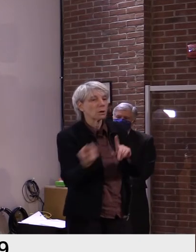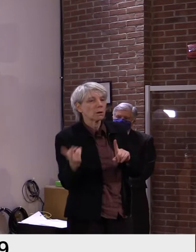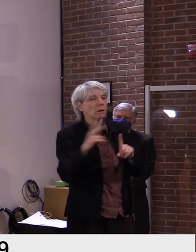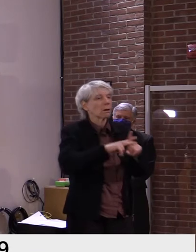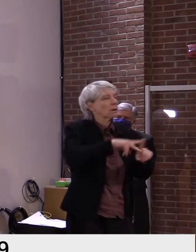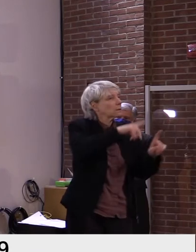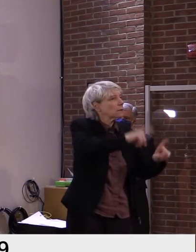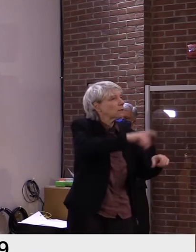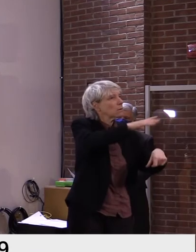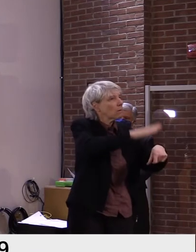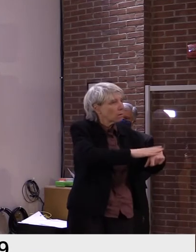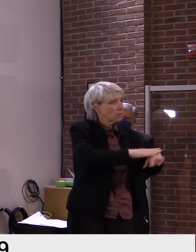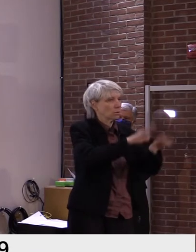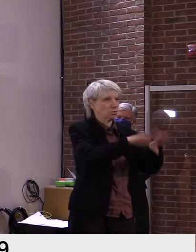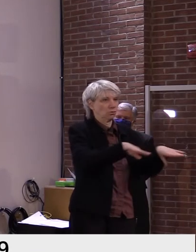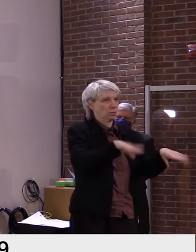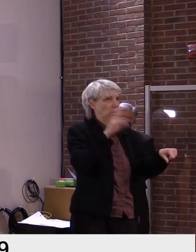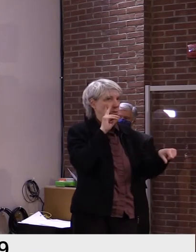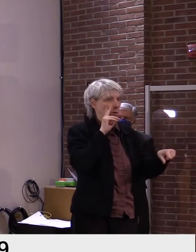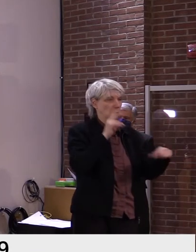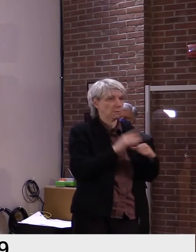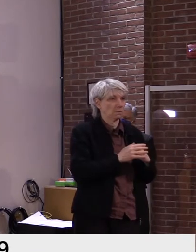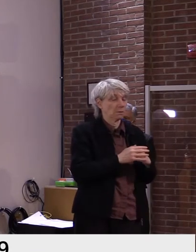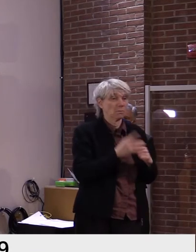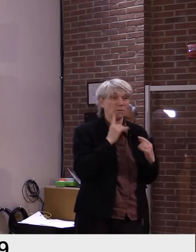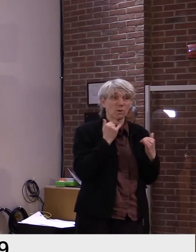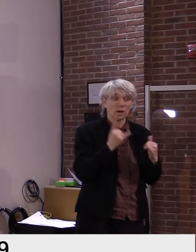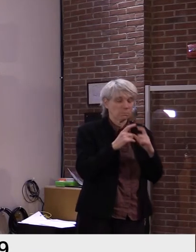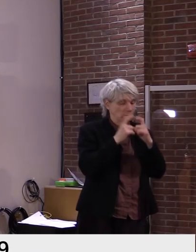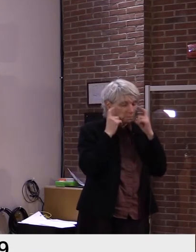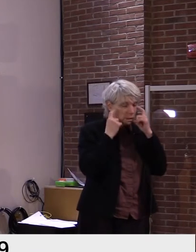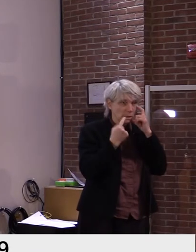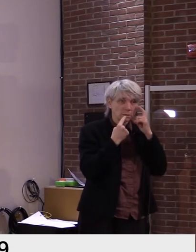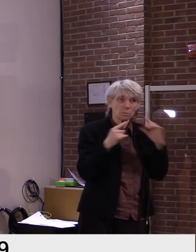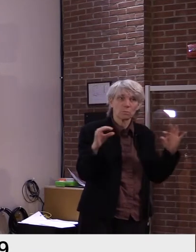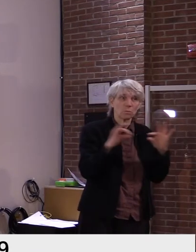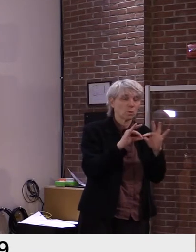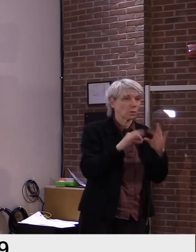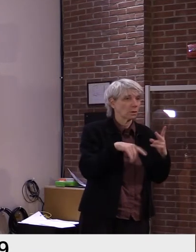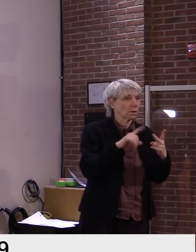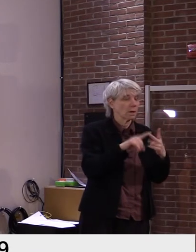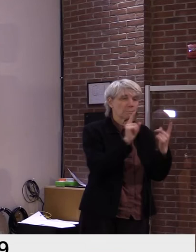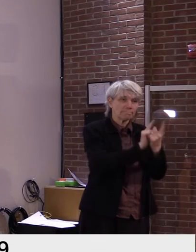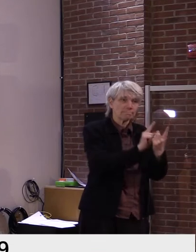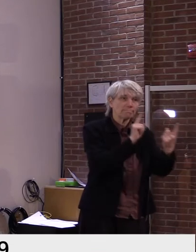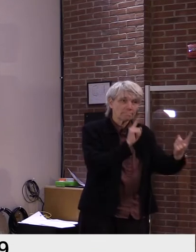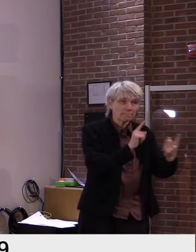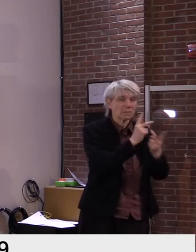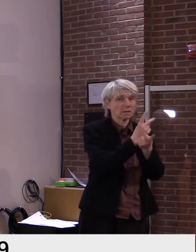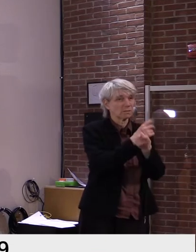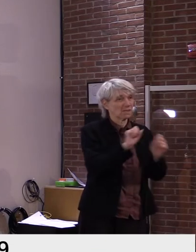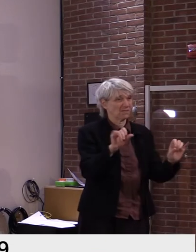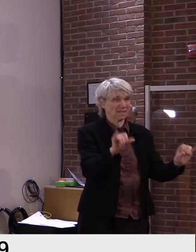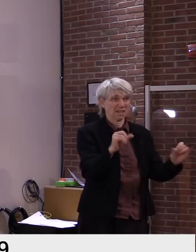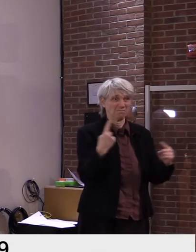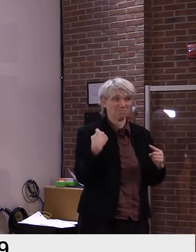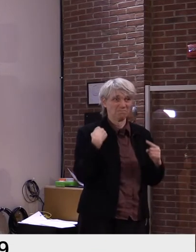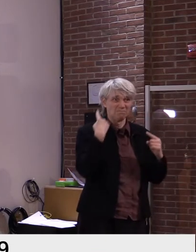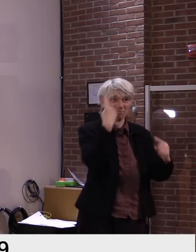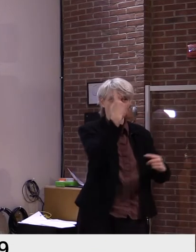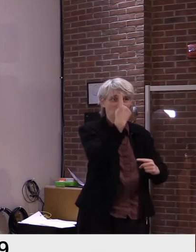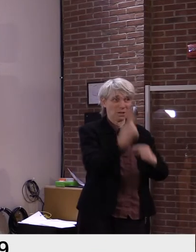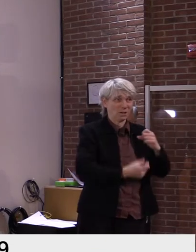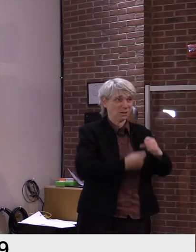everyone continues to wear a mask, tries to keep their distance. All the things we've been telling people to do over the last